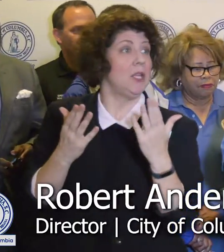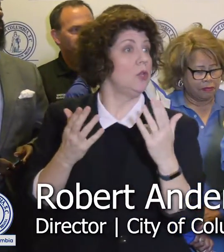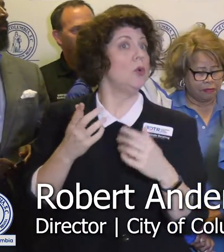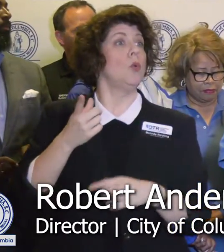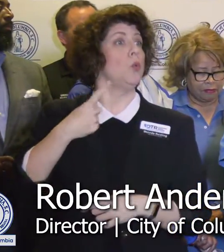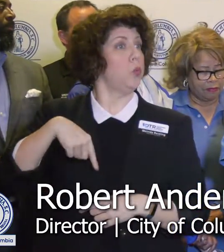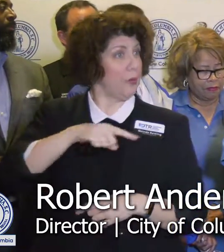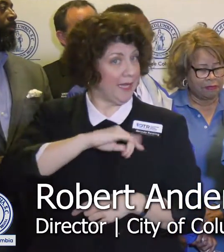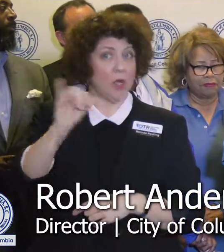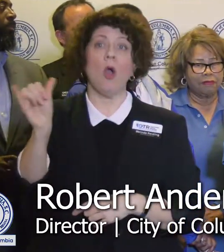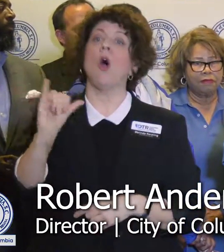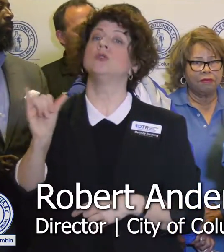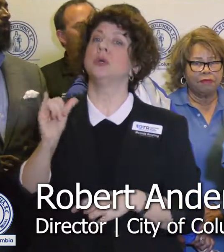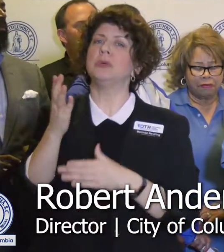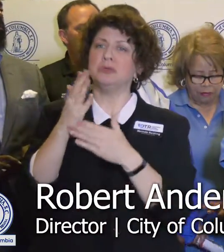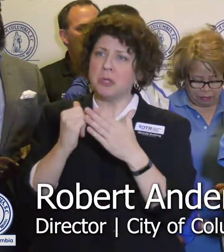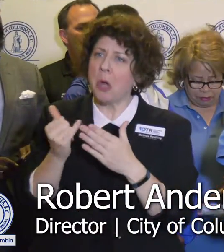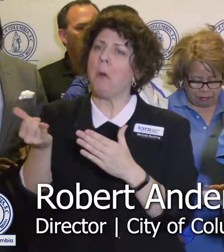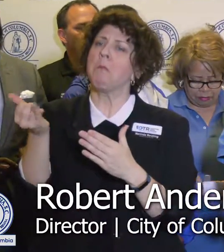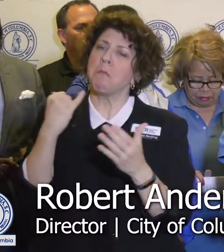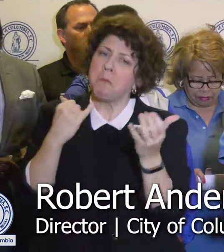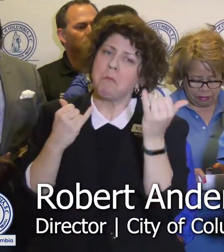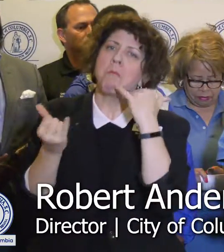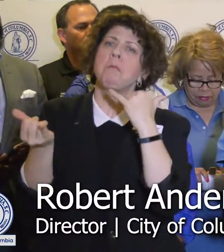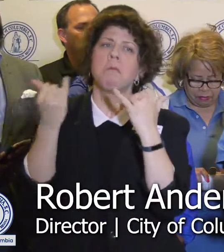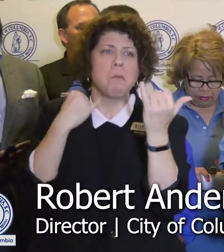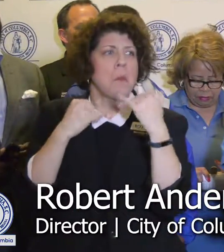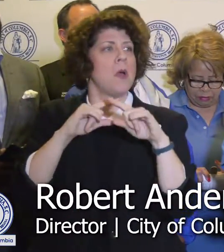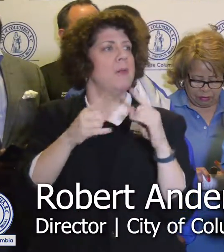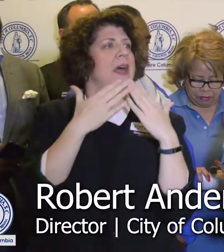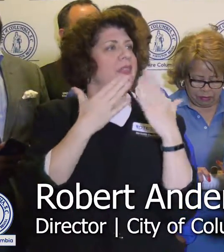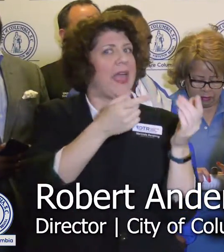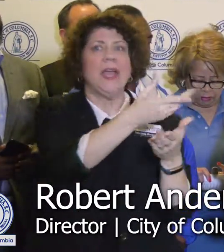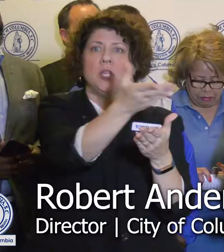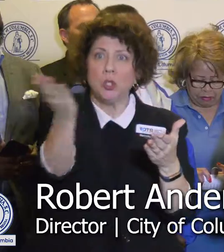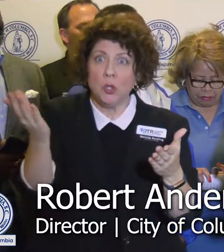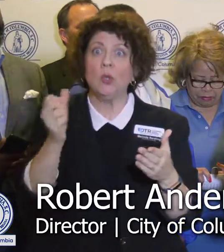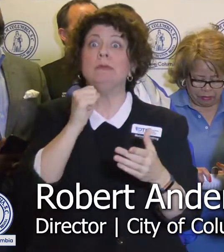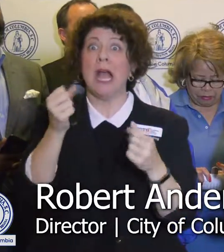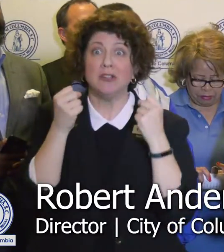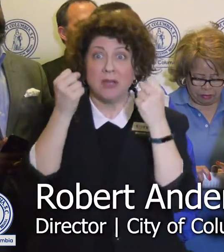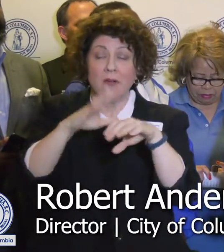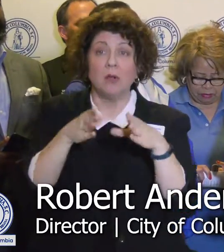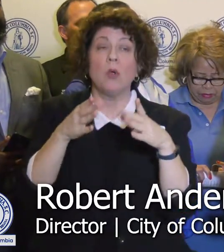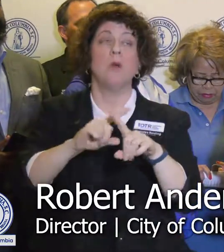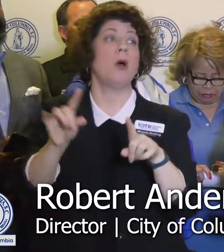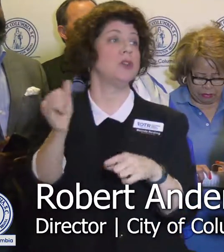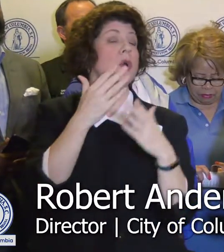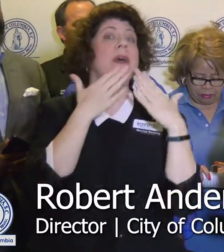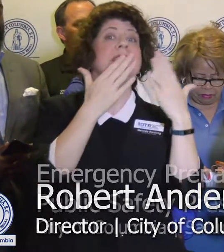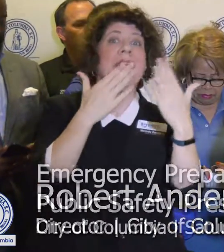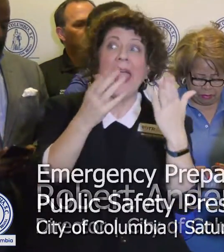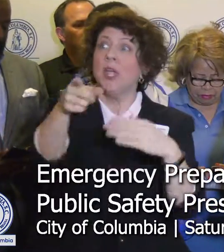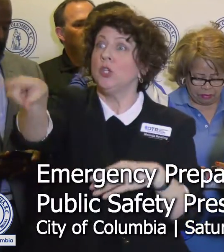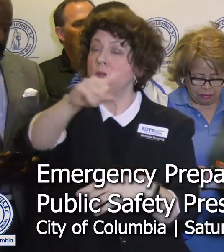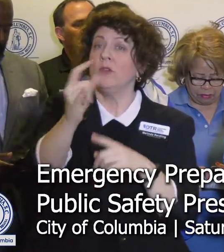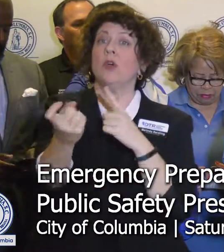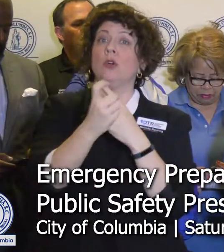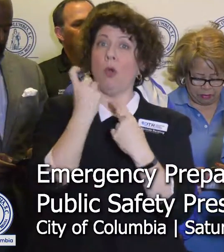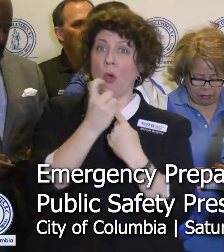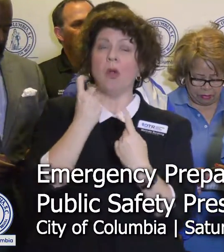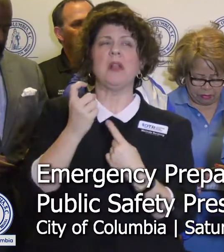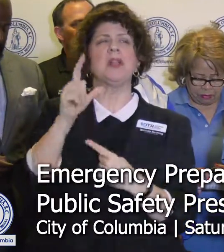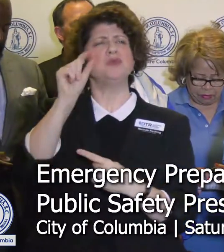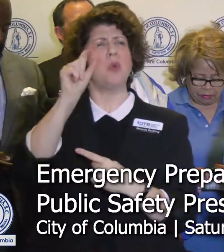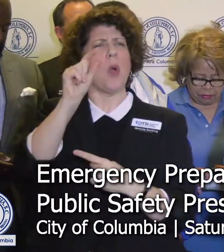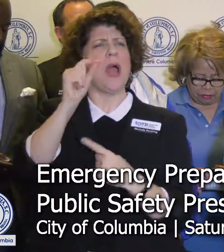also receiving some small call volumes. We want to thank the citizens for staying off the street, but we also want to thank them for notifying us. We've had about 20